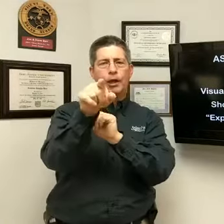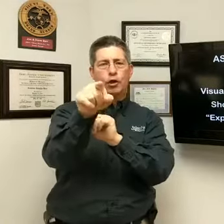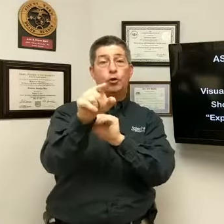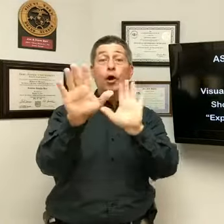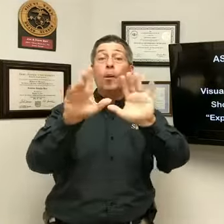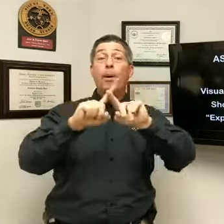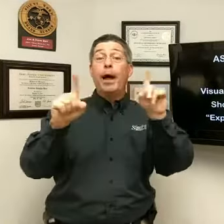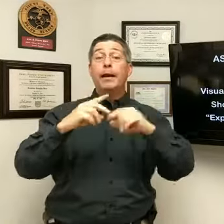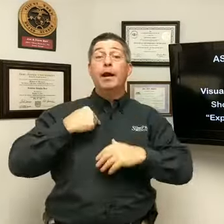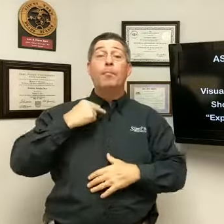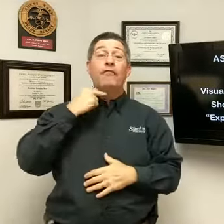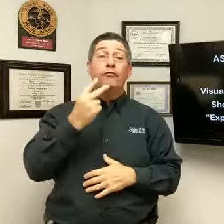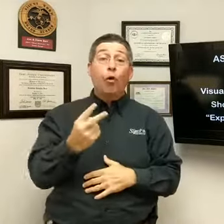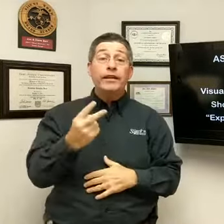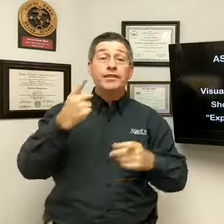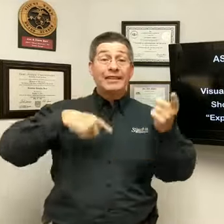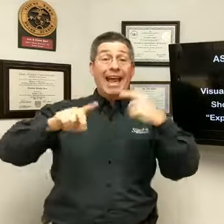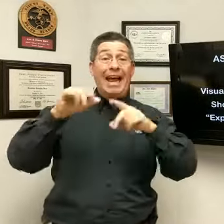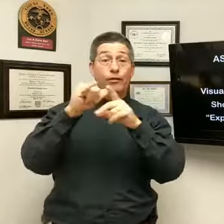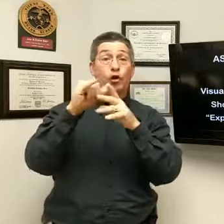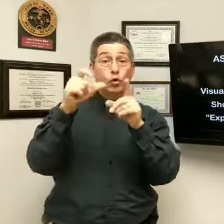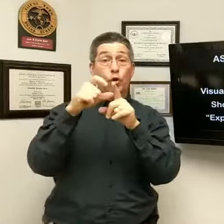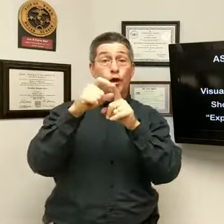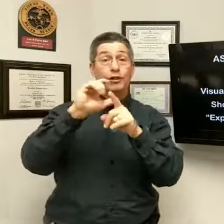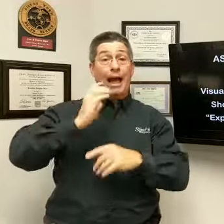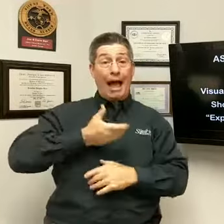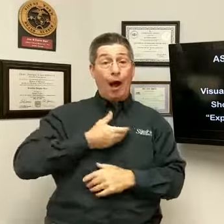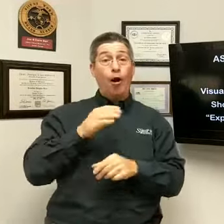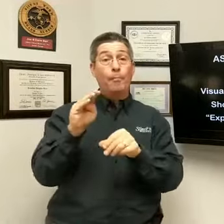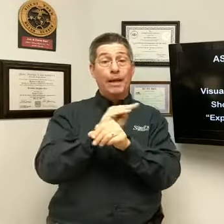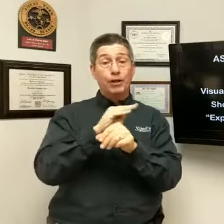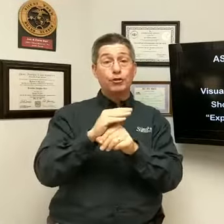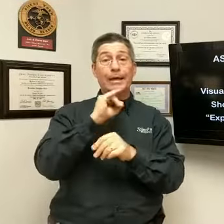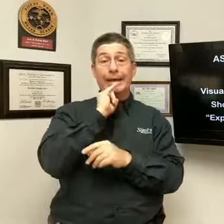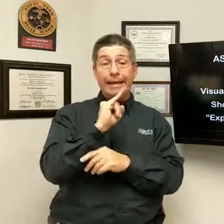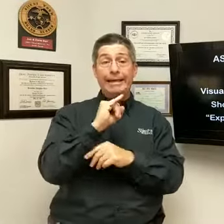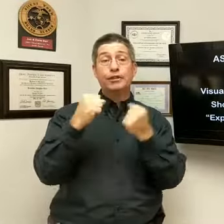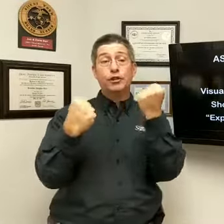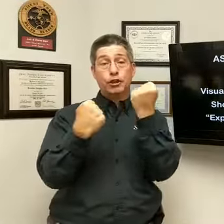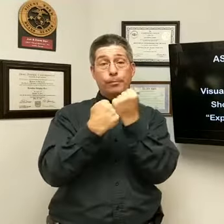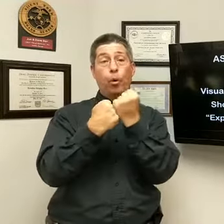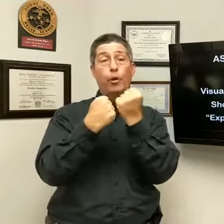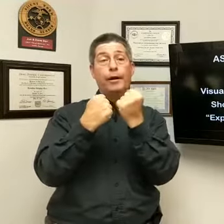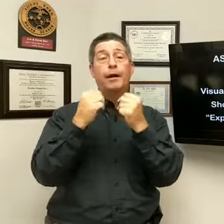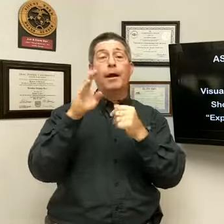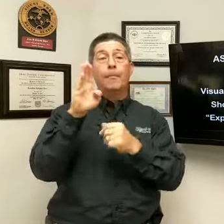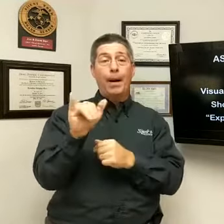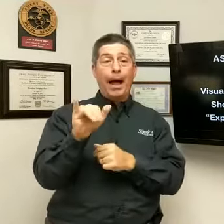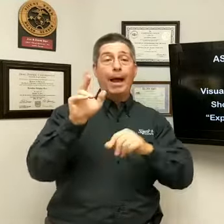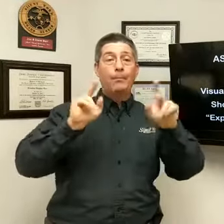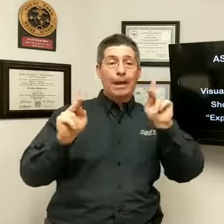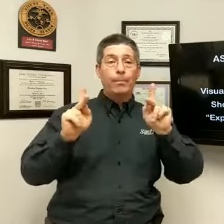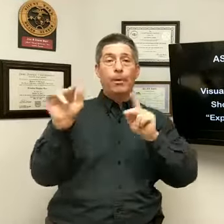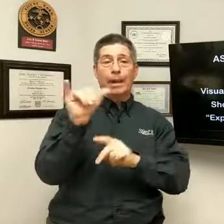you. But my voice signed those words. Our ministry is supported by people like